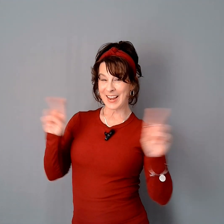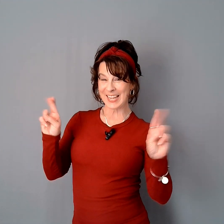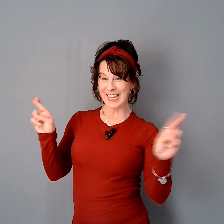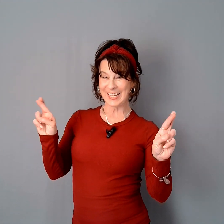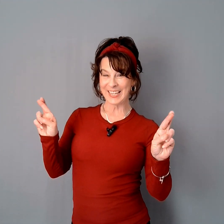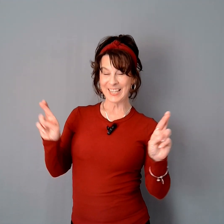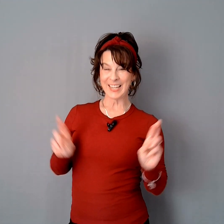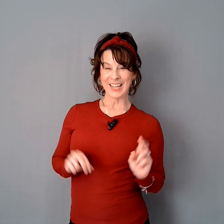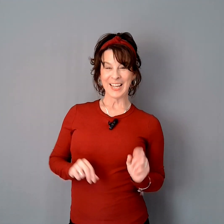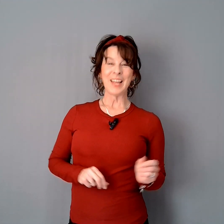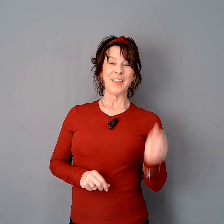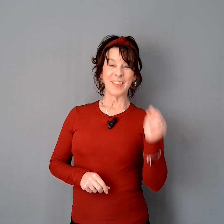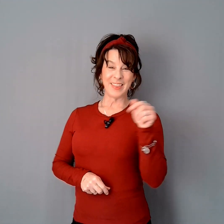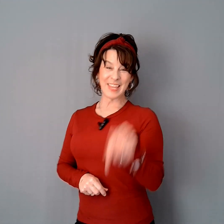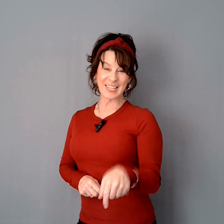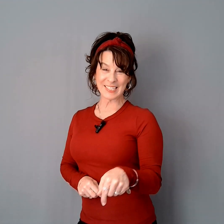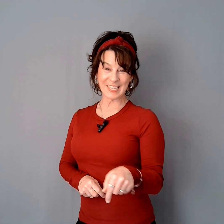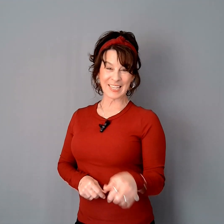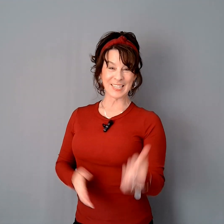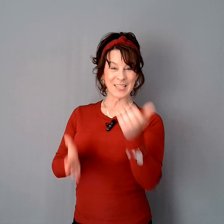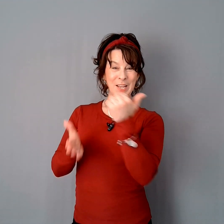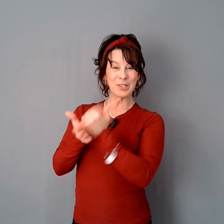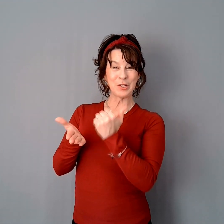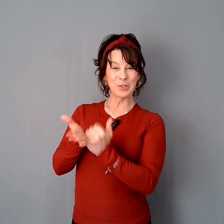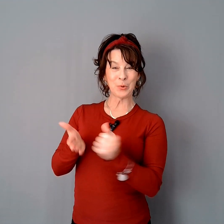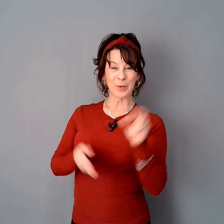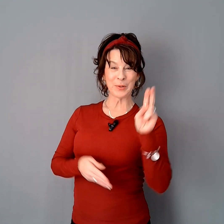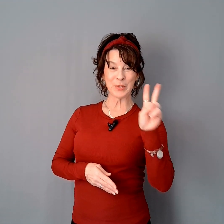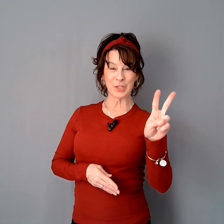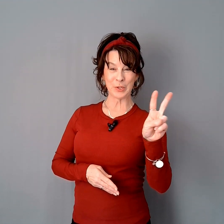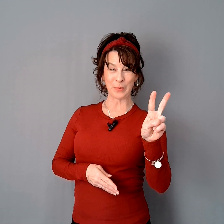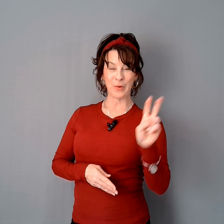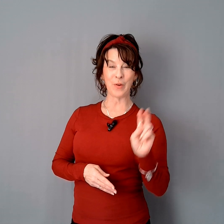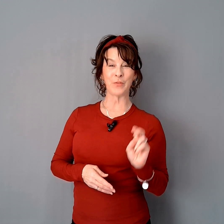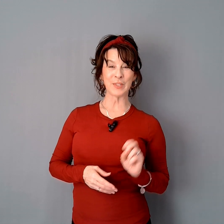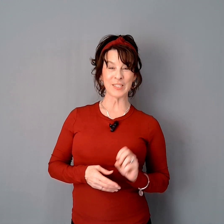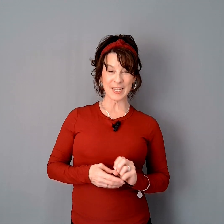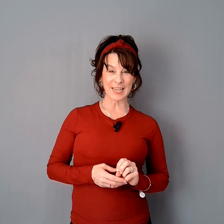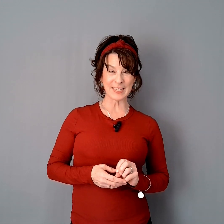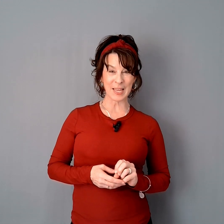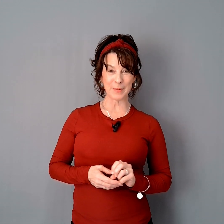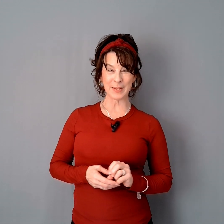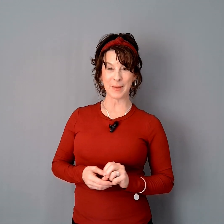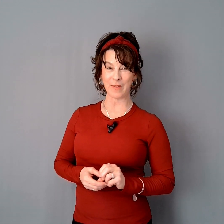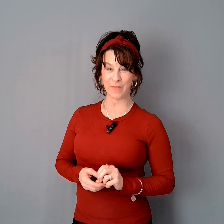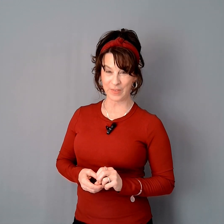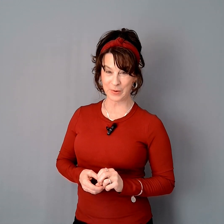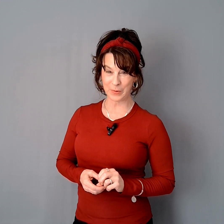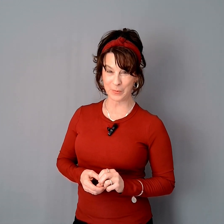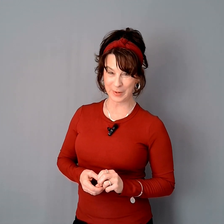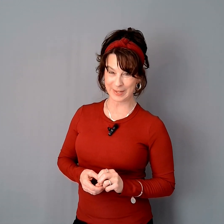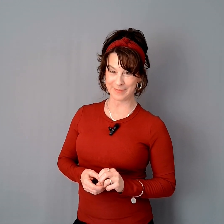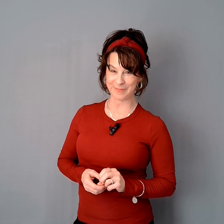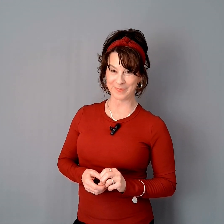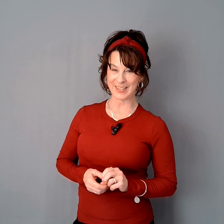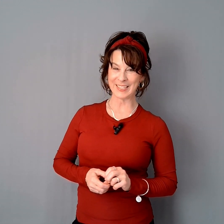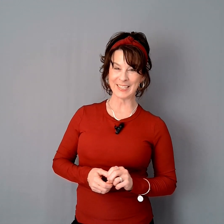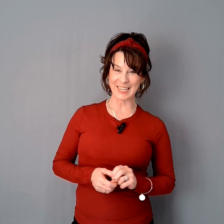Ready? This is tutorial 2 for Sundays Coming by Phil Wickham.